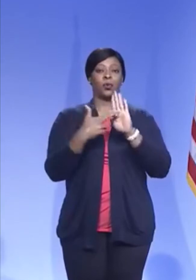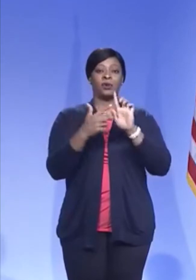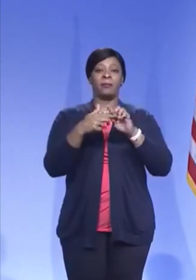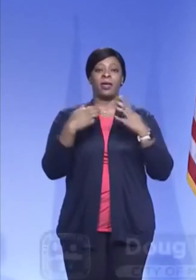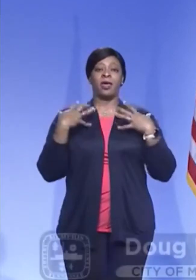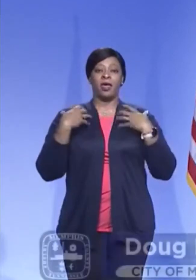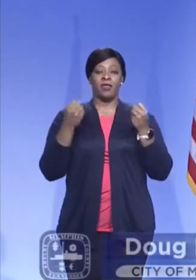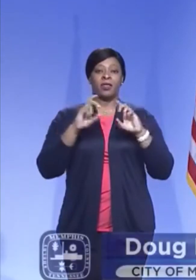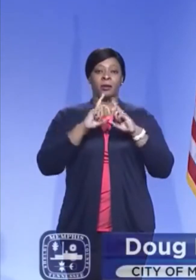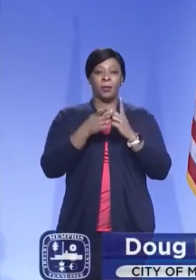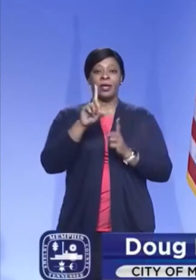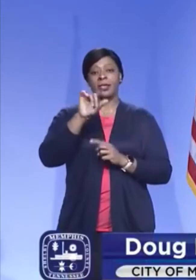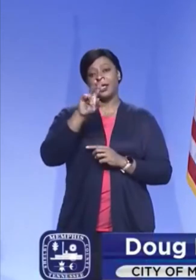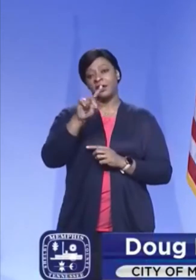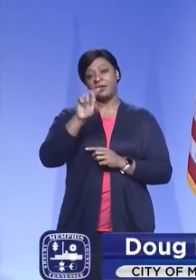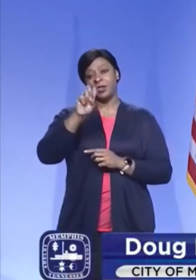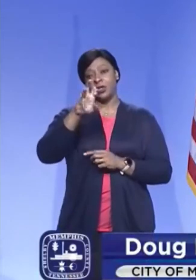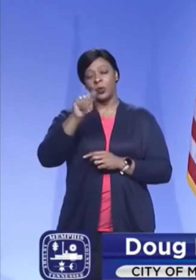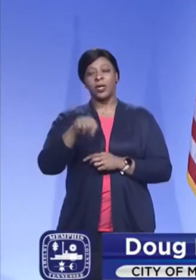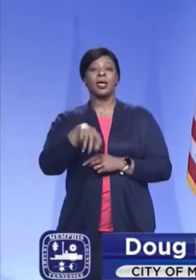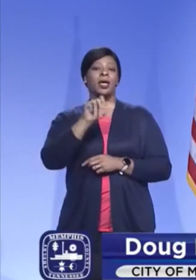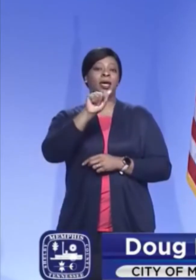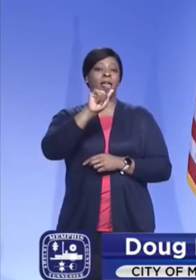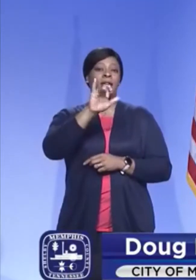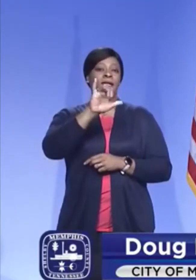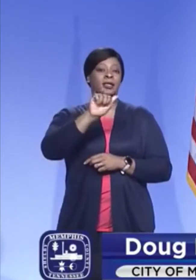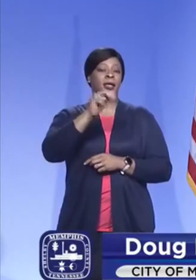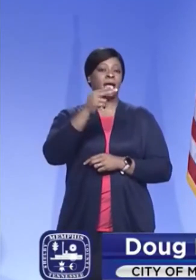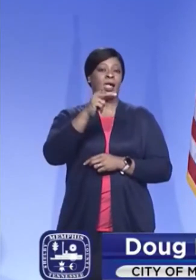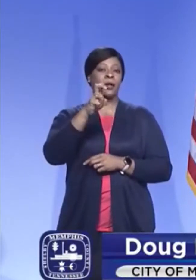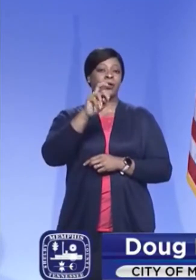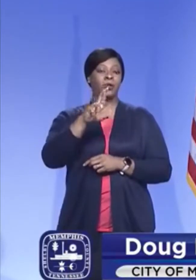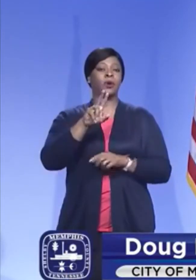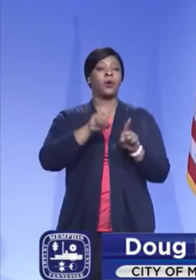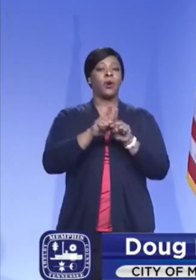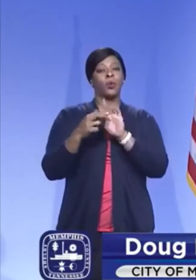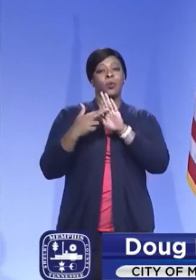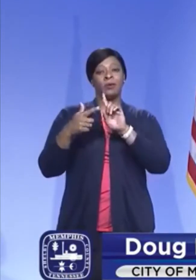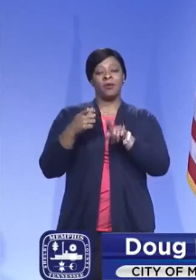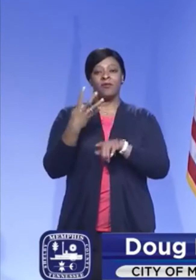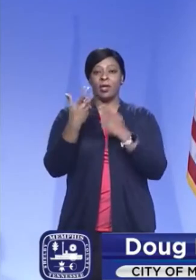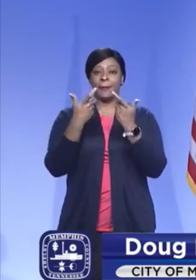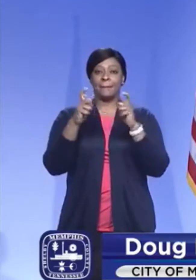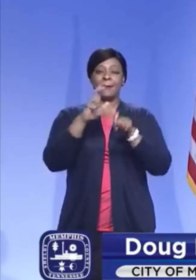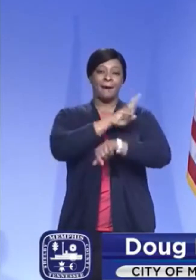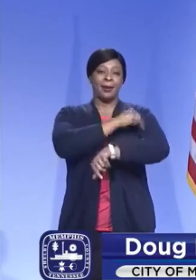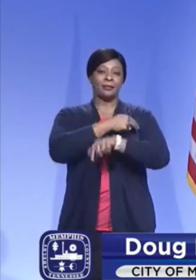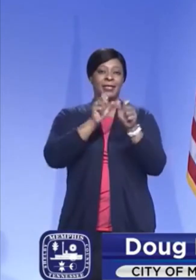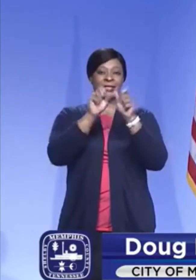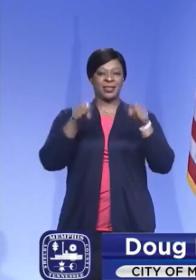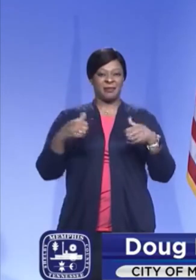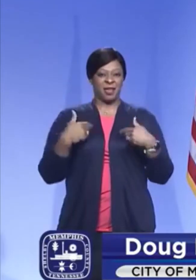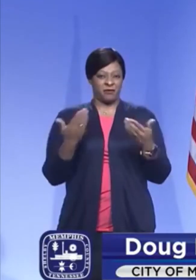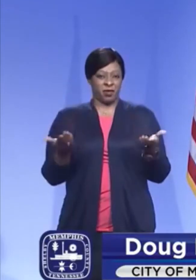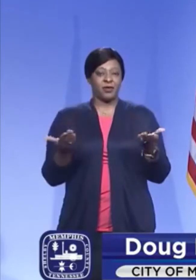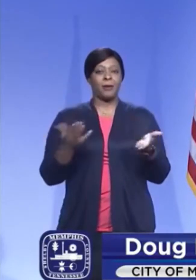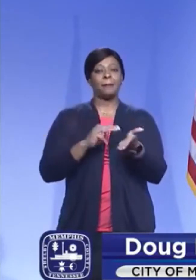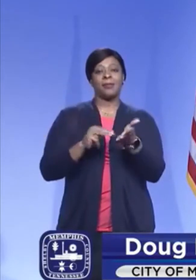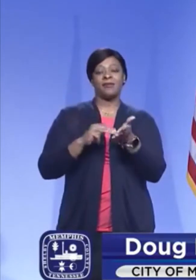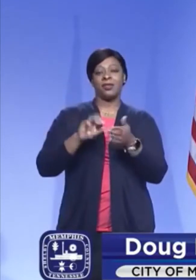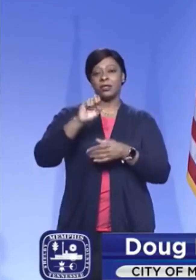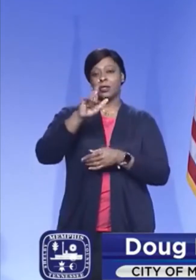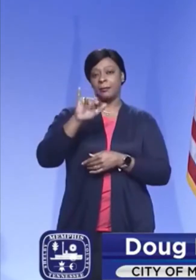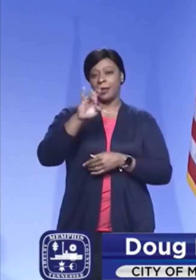Department, David Sweat and Dr. Alisa Haushalter, as well as representatives from the 4 big hospital systems that we have here in Memphis and